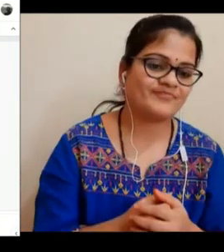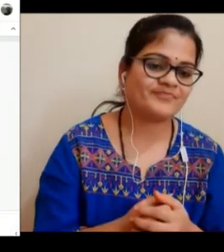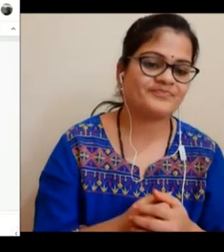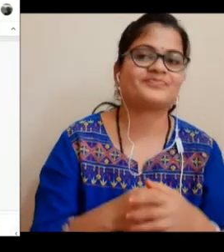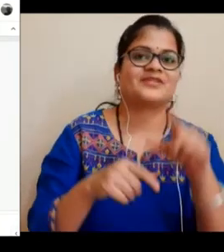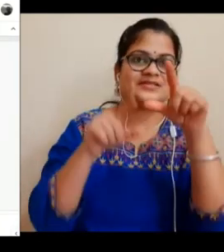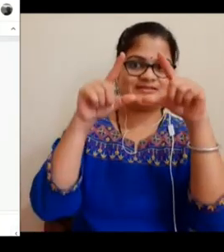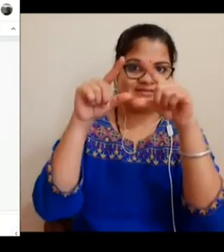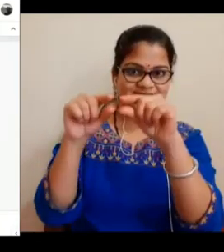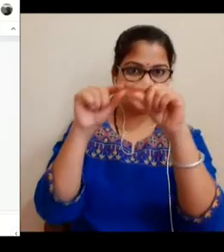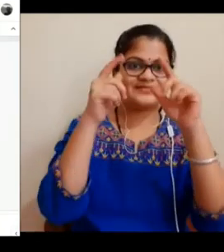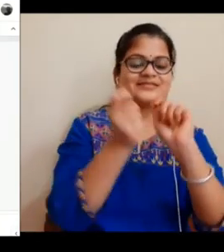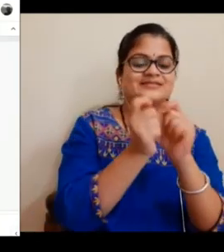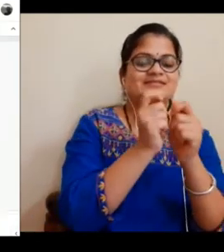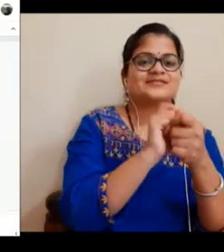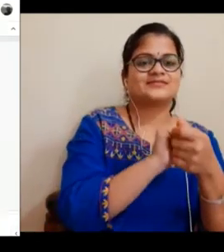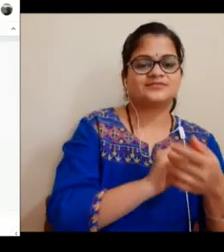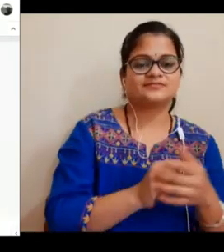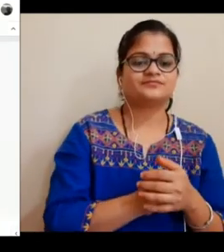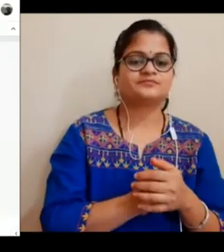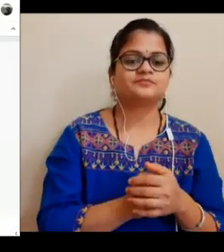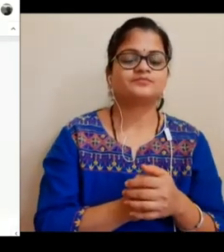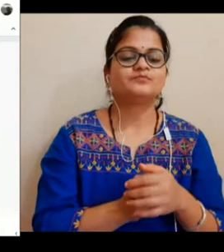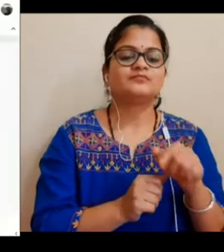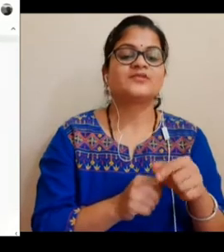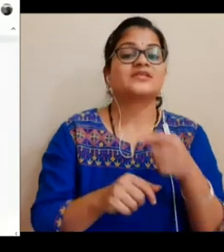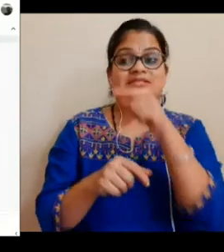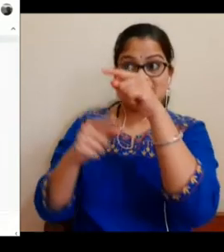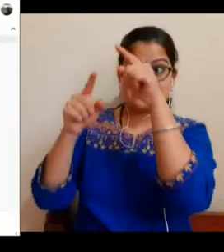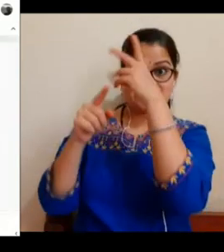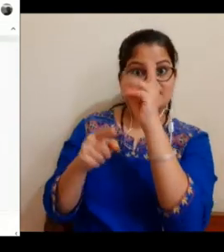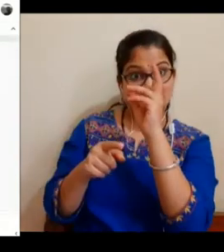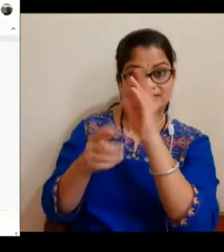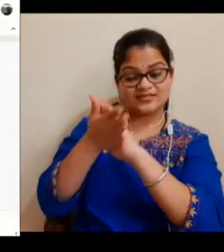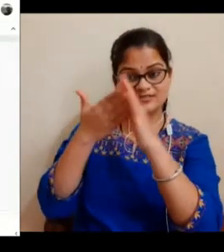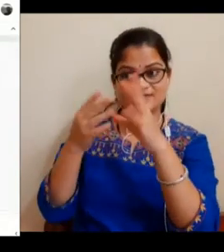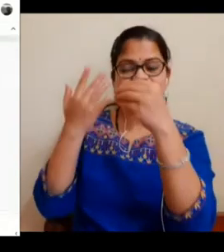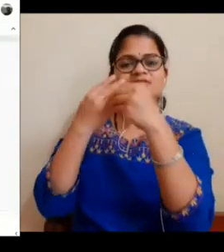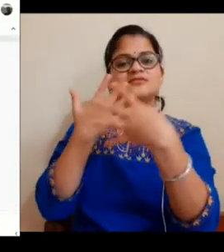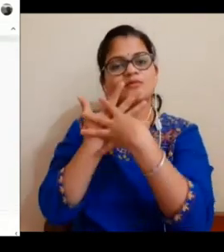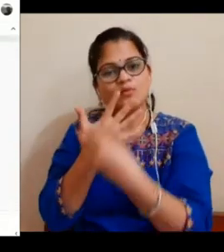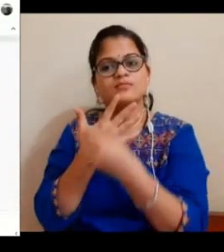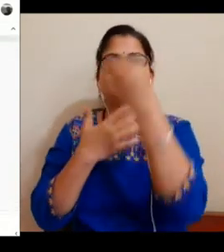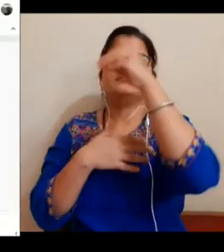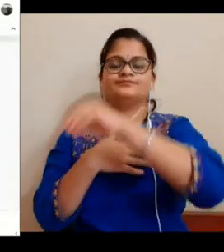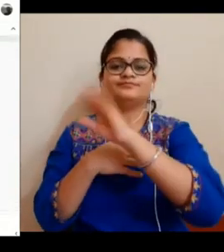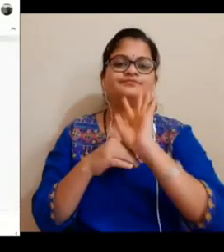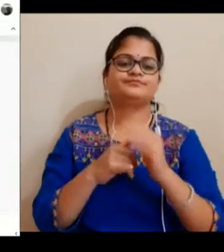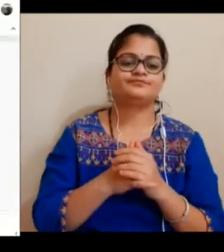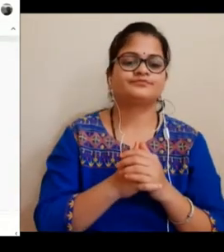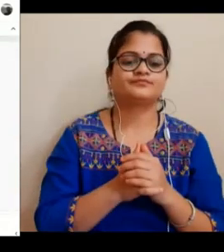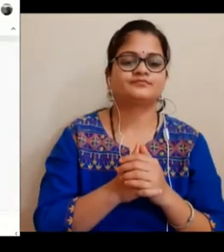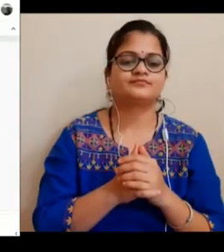And I'm making this smaller. And now this slide I copy and I create a copy, and there